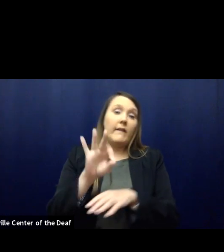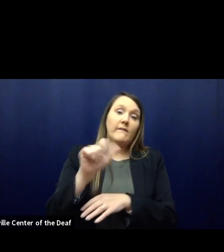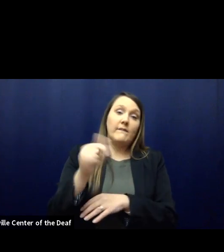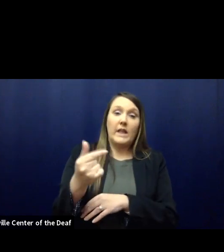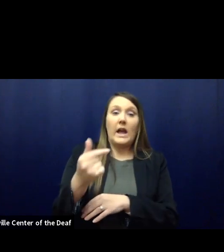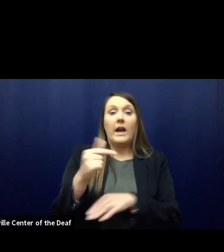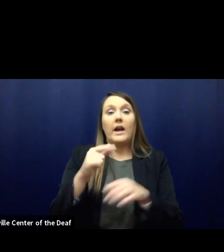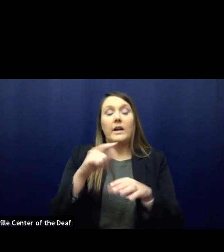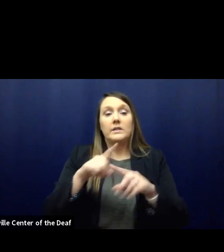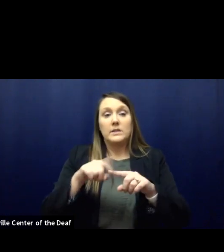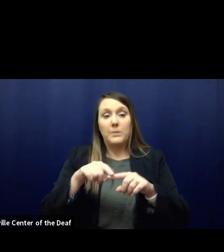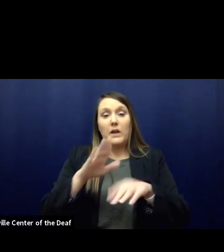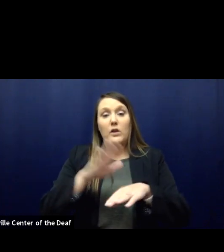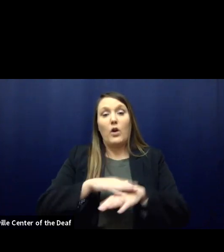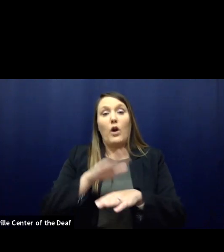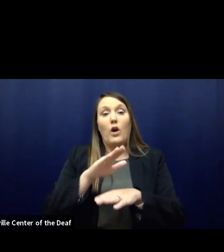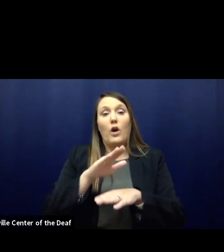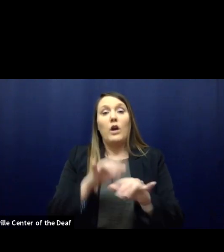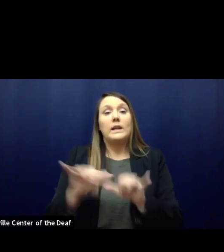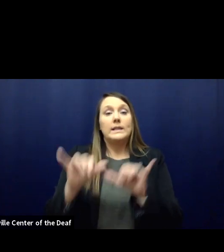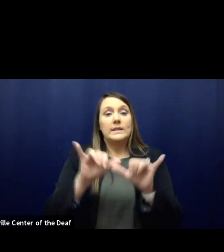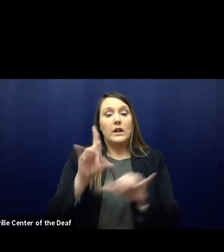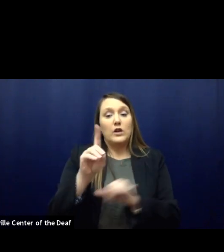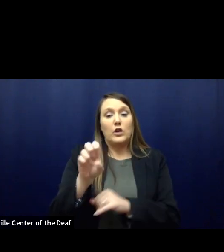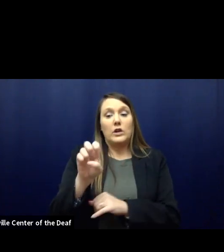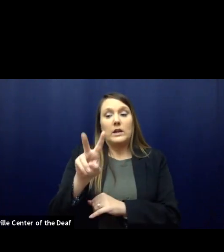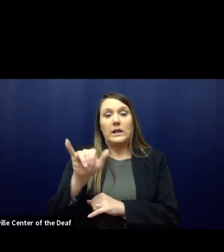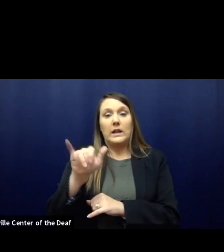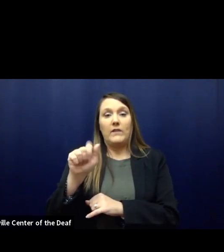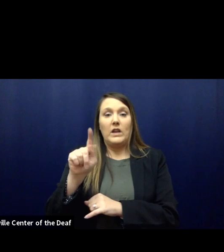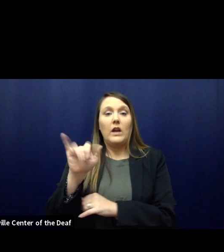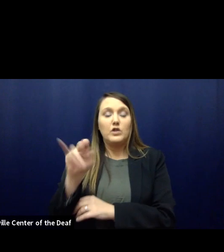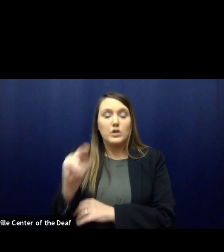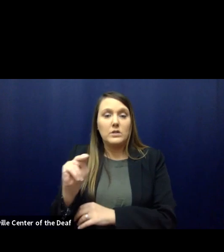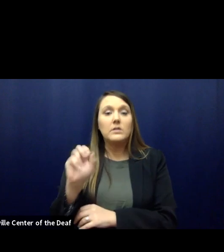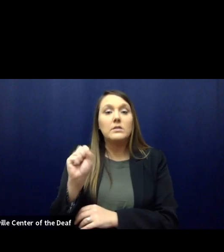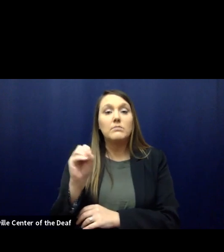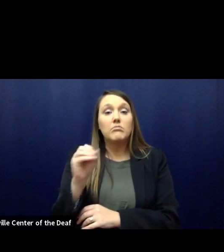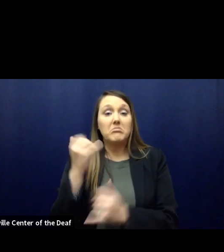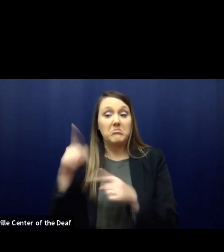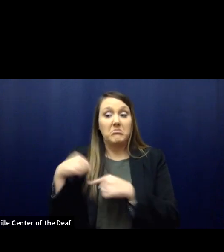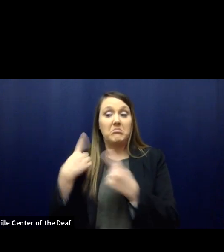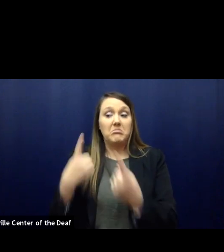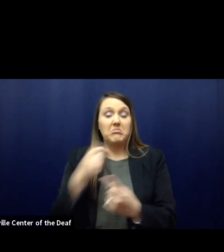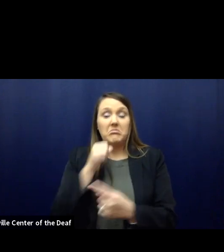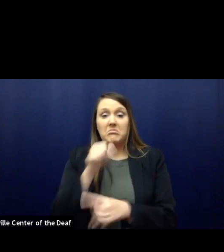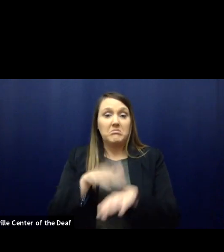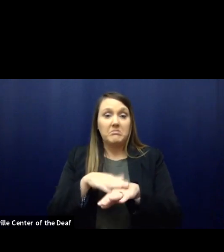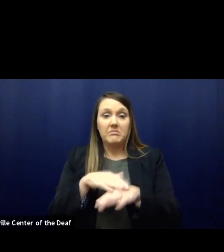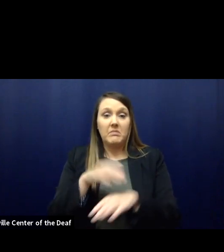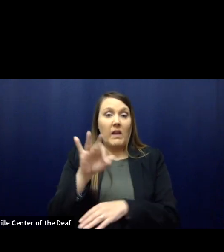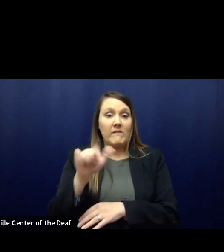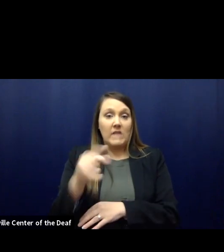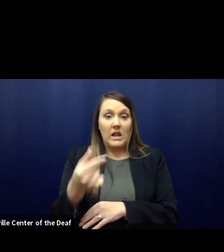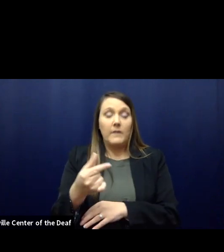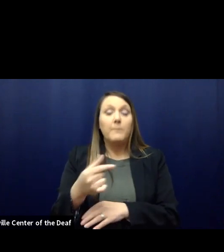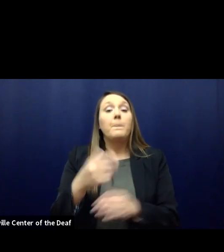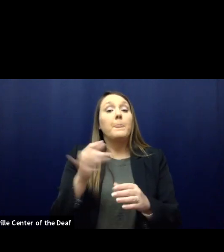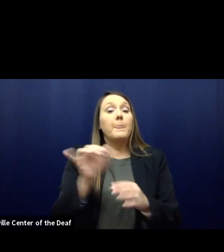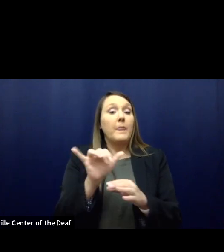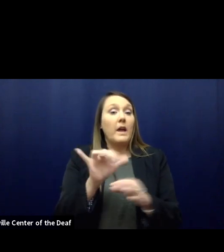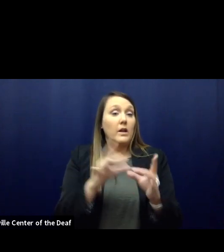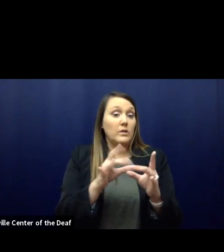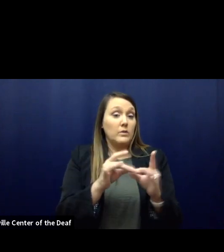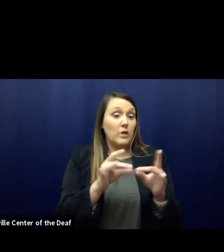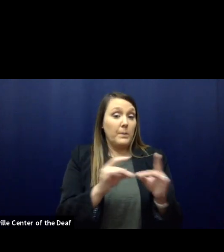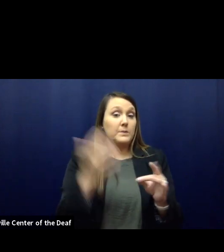And so at this point, based on what we are seeing, those have not been flagging. Now, as I said in the opening comments, we do see